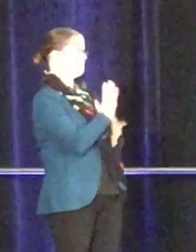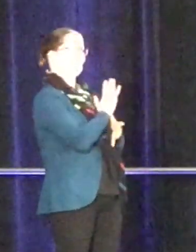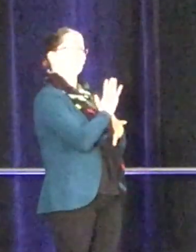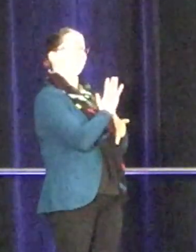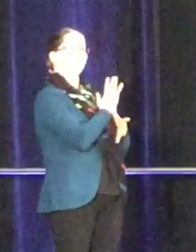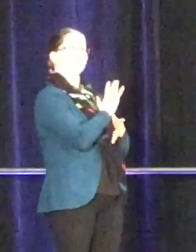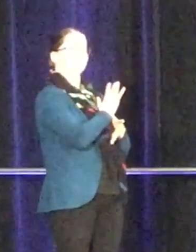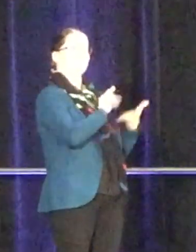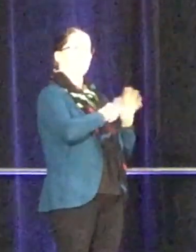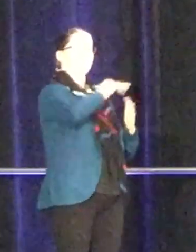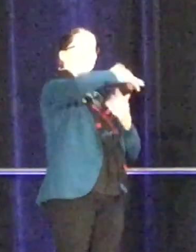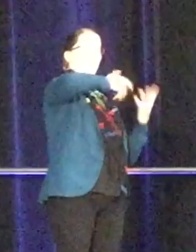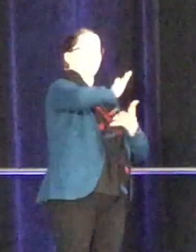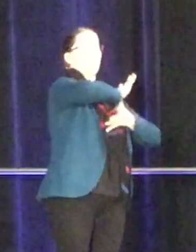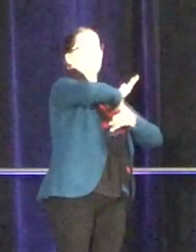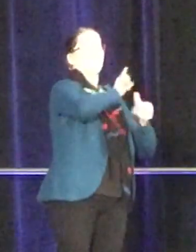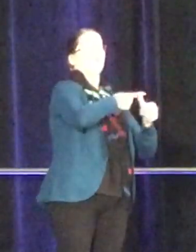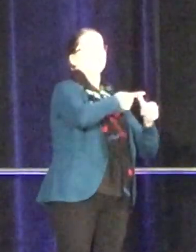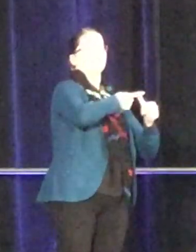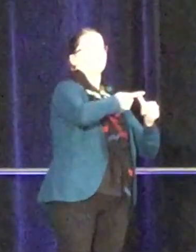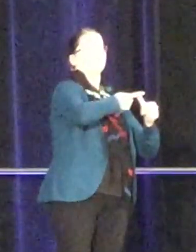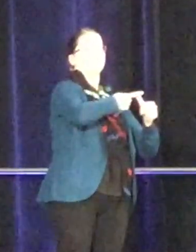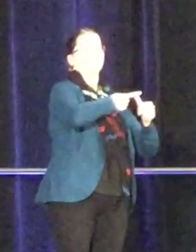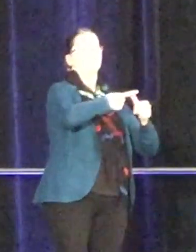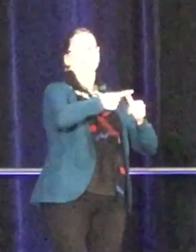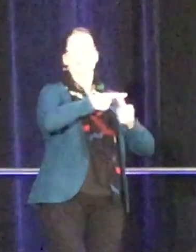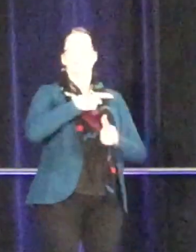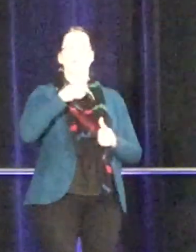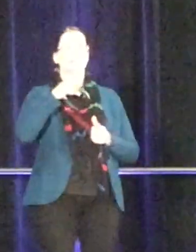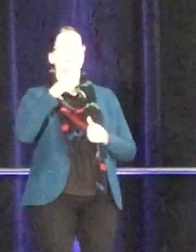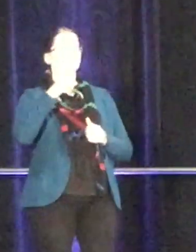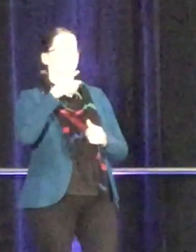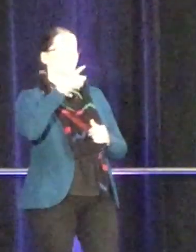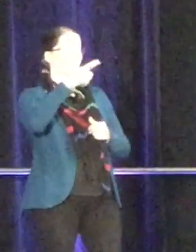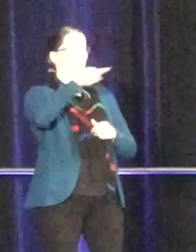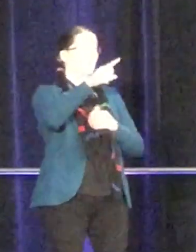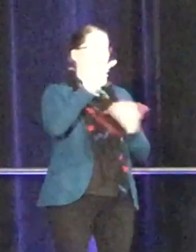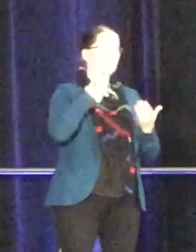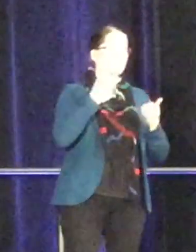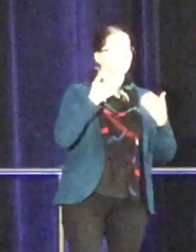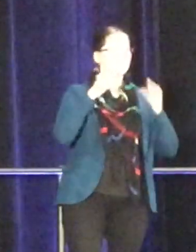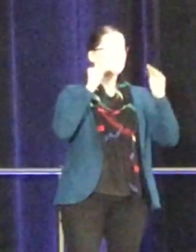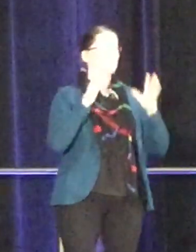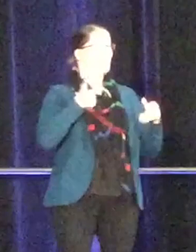sociocentrism. You in front of the room having a happy moment about reducing fractions.